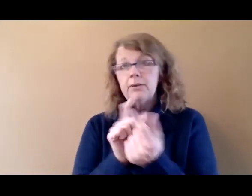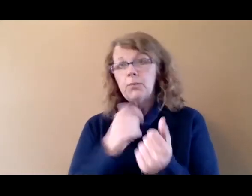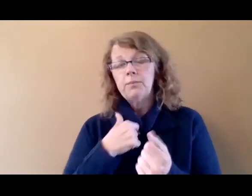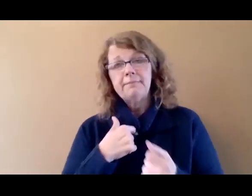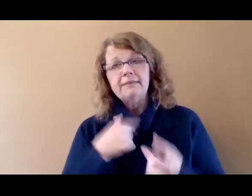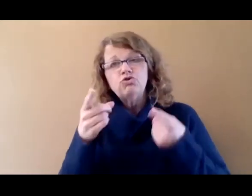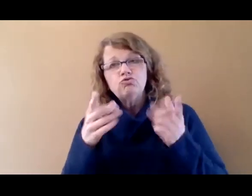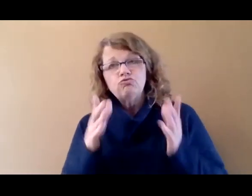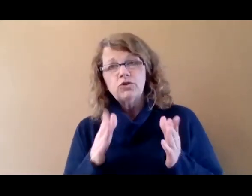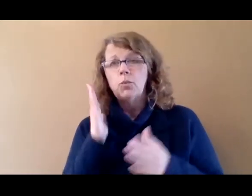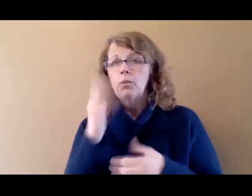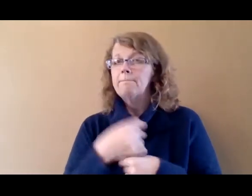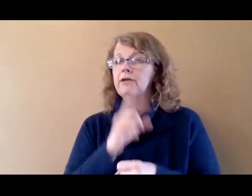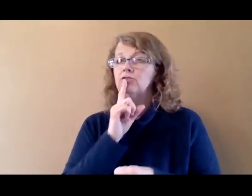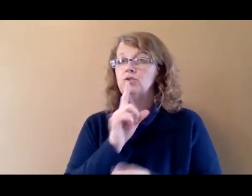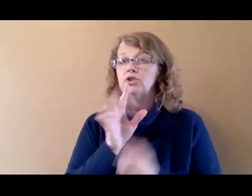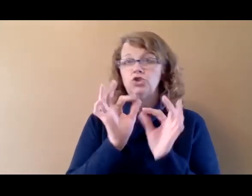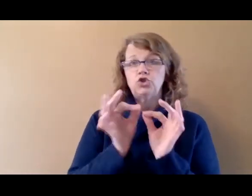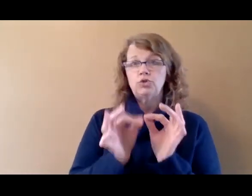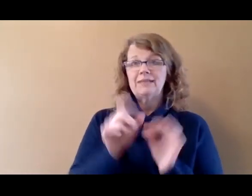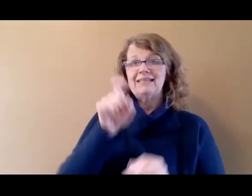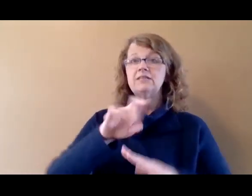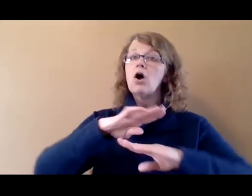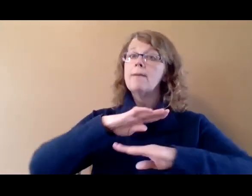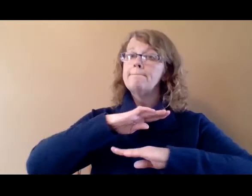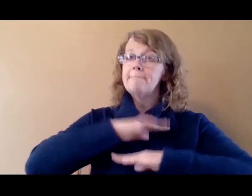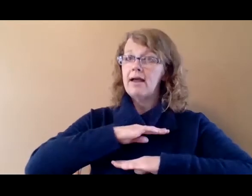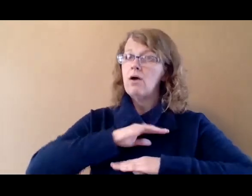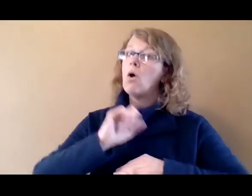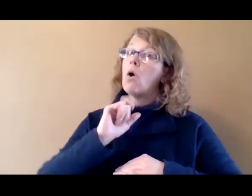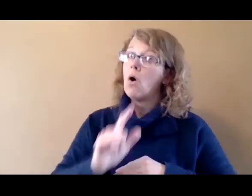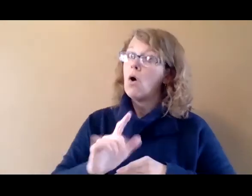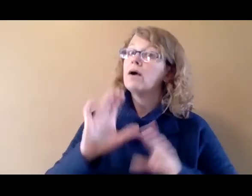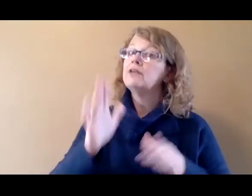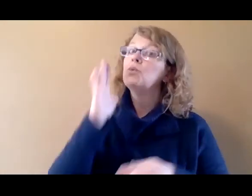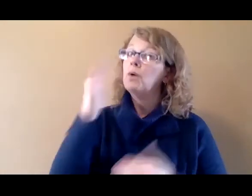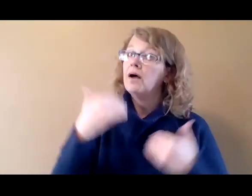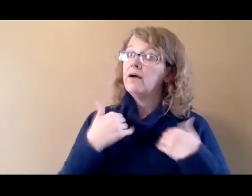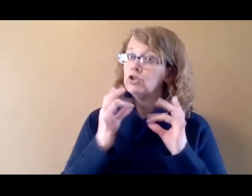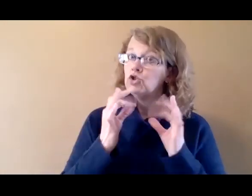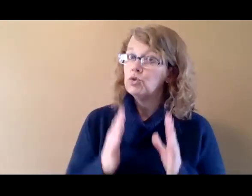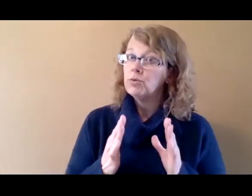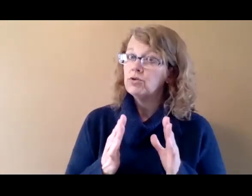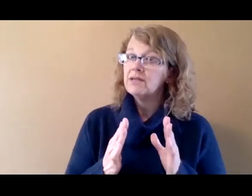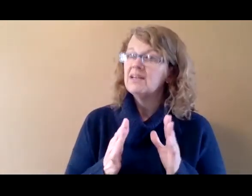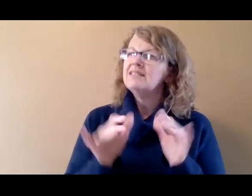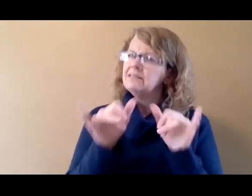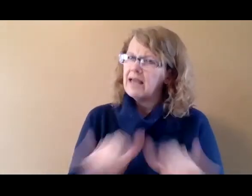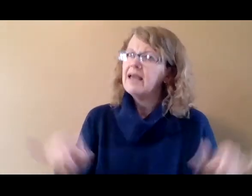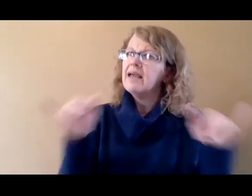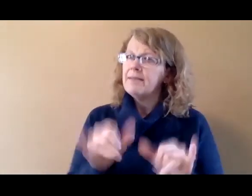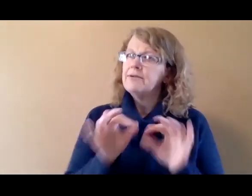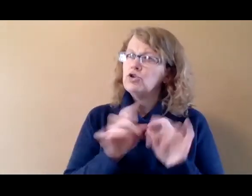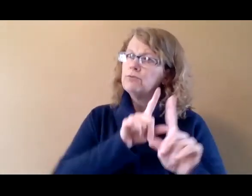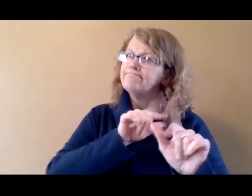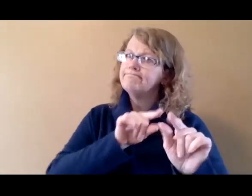and we would make sure that your interpreting needs are met. All of your classes will have interpreters. They will be consistent interpreters. And